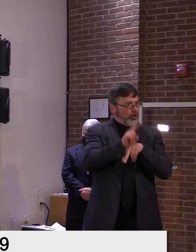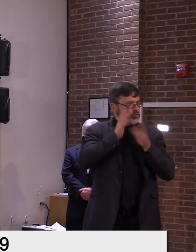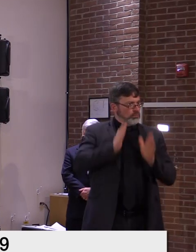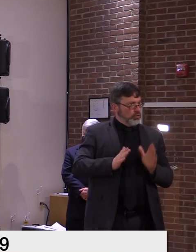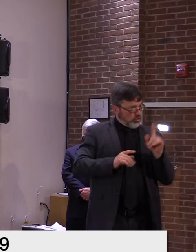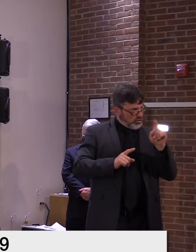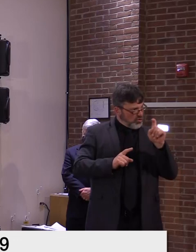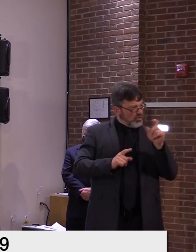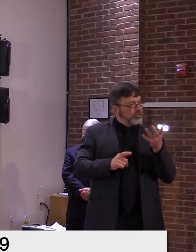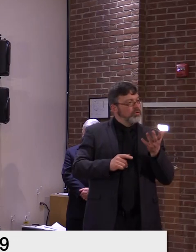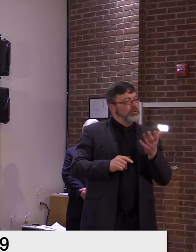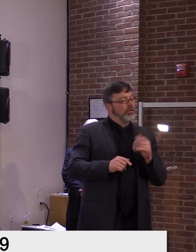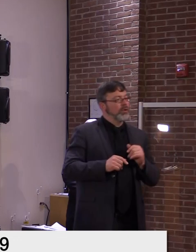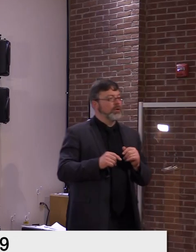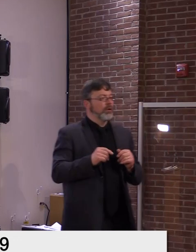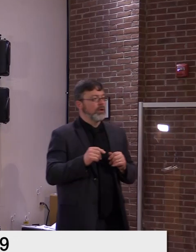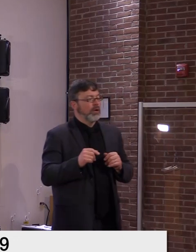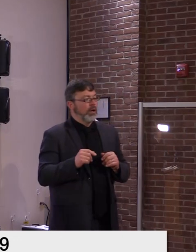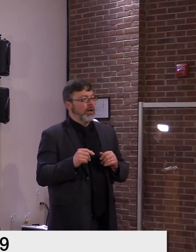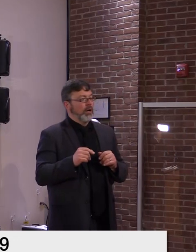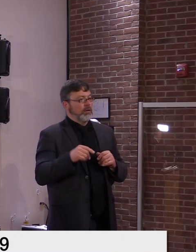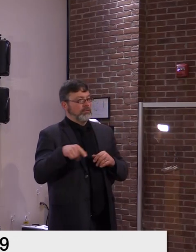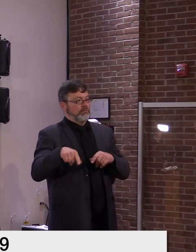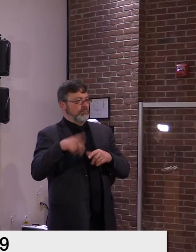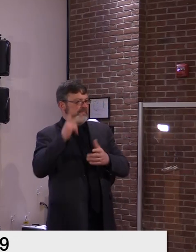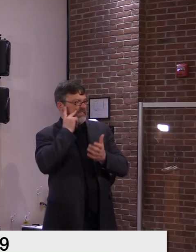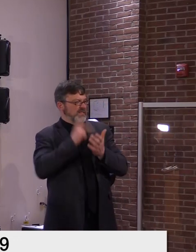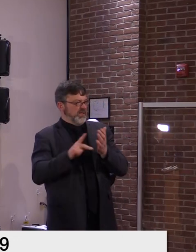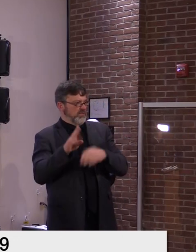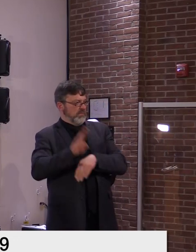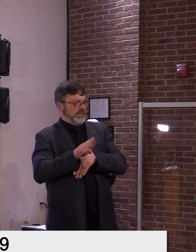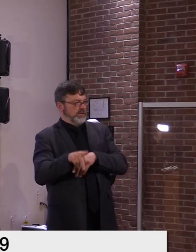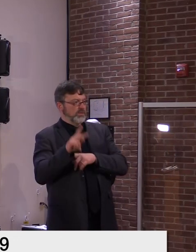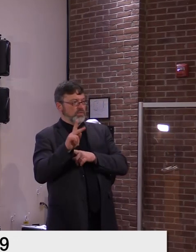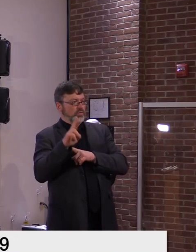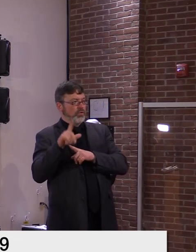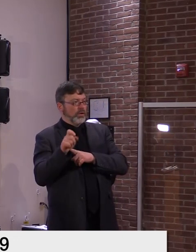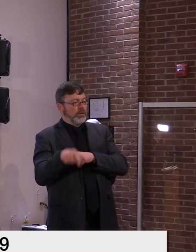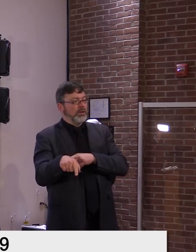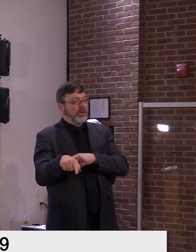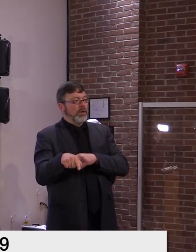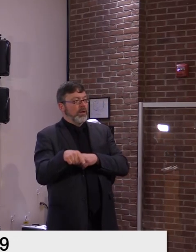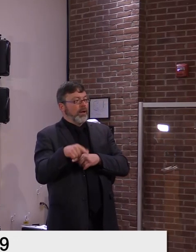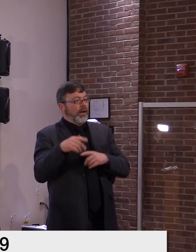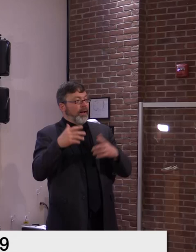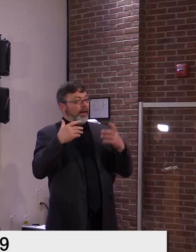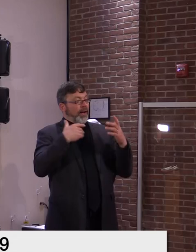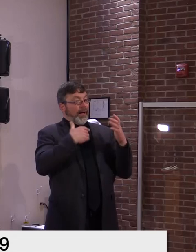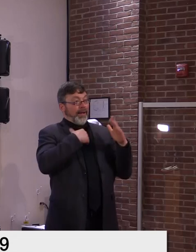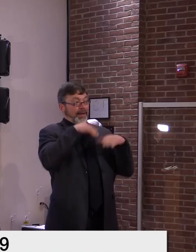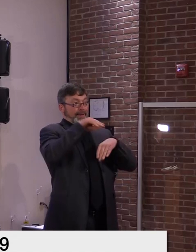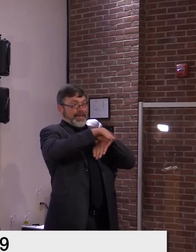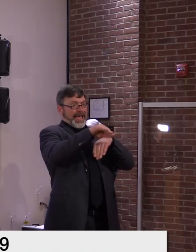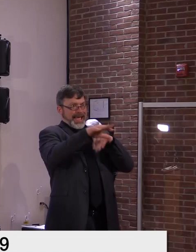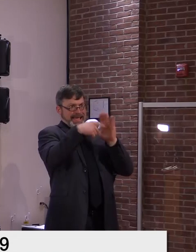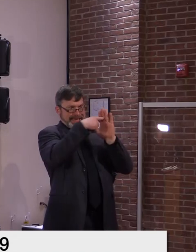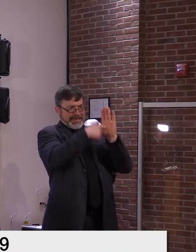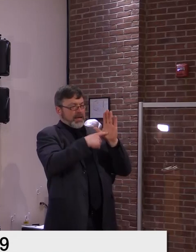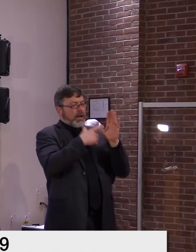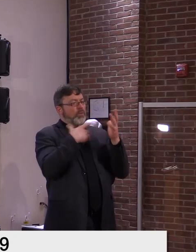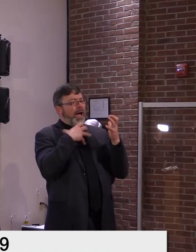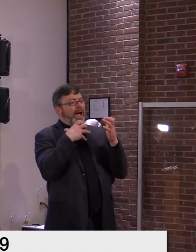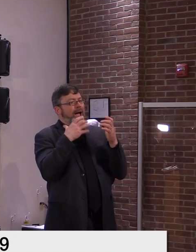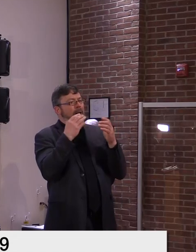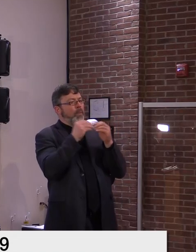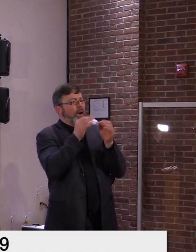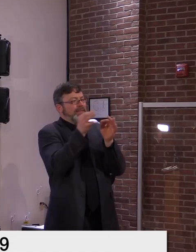we have tried to make our guidance easier to follow, simplify it, and so we don't, you know, explicitly state that in our